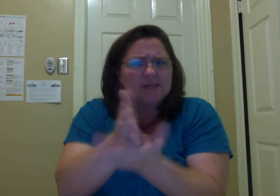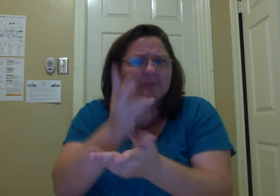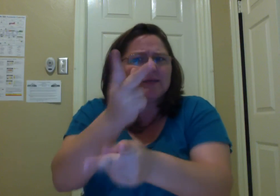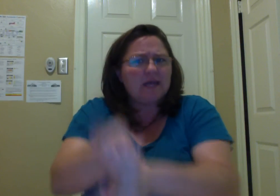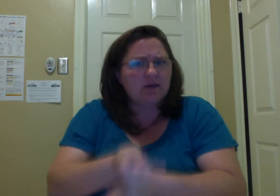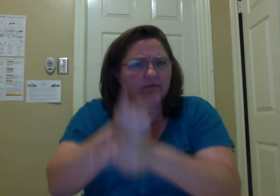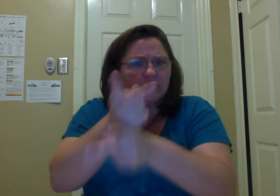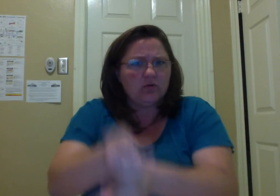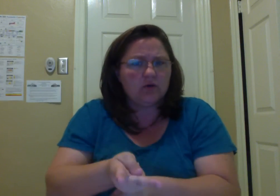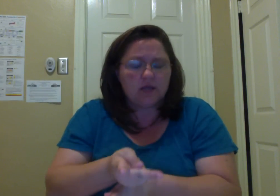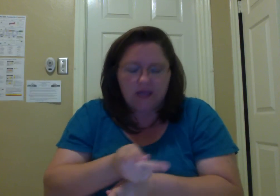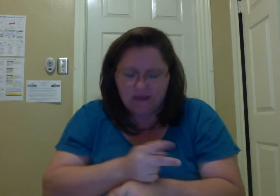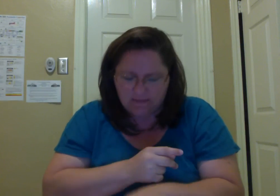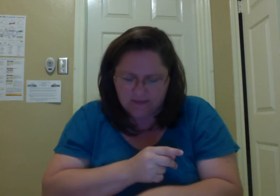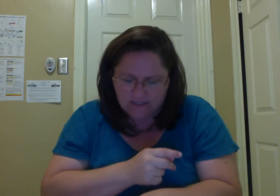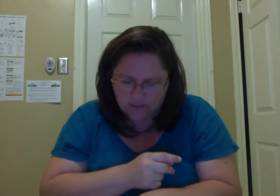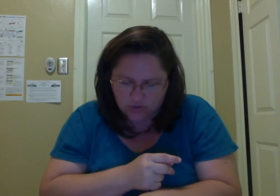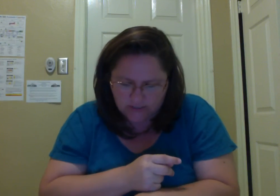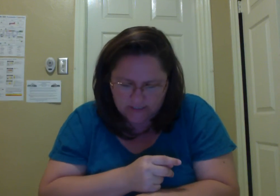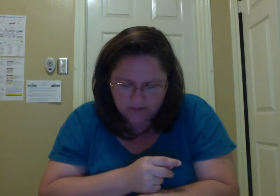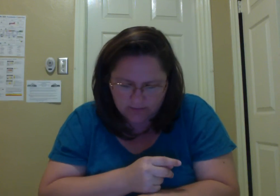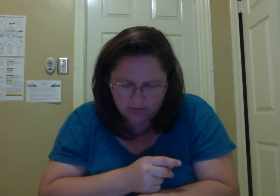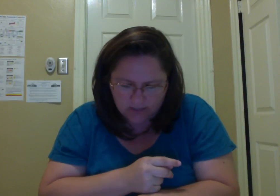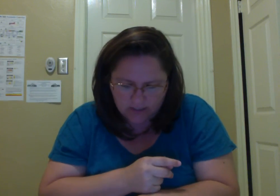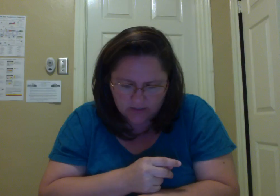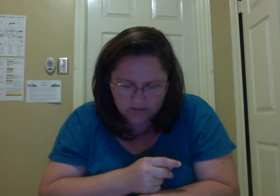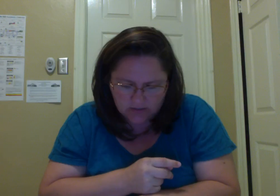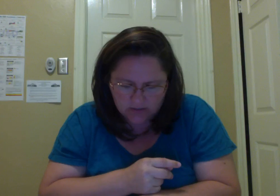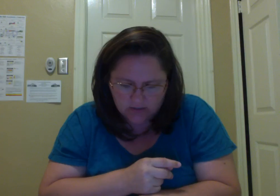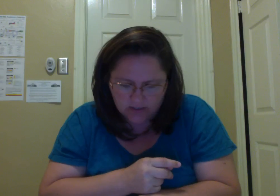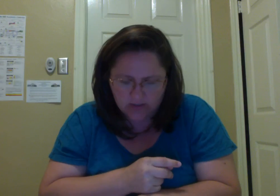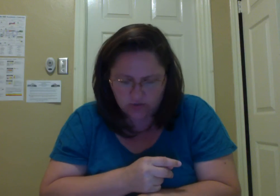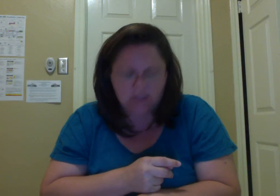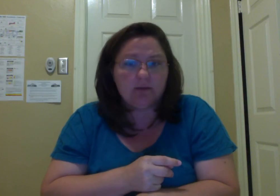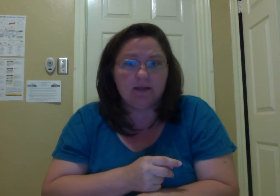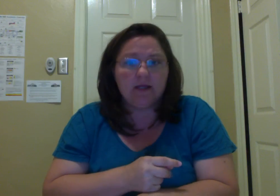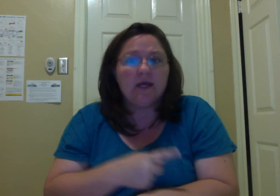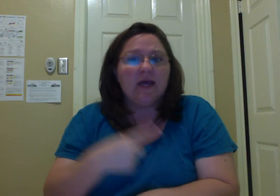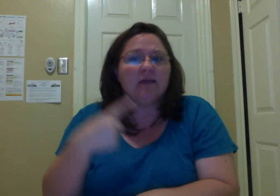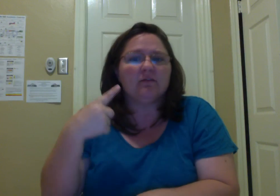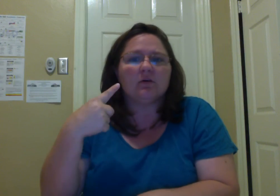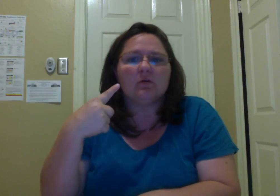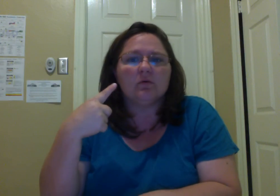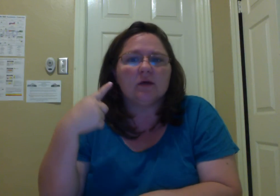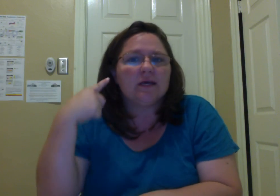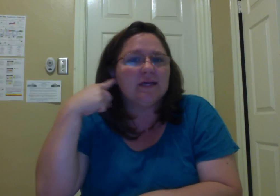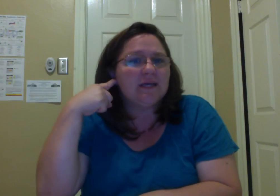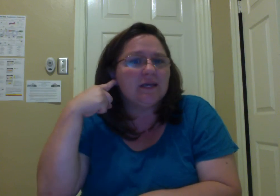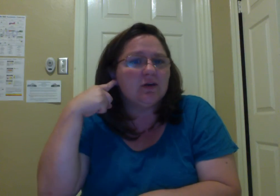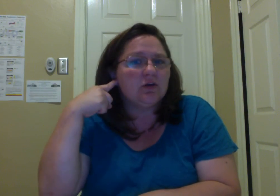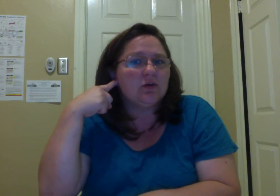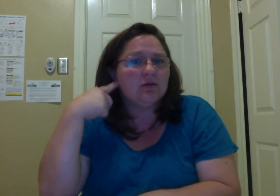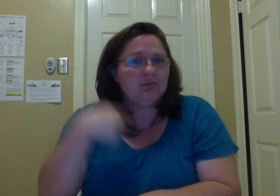stop, careful. And then he couldn't hear me, right? Yeah, he couldn't hear me. And so hear